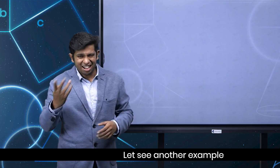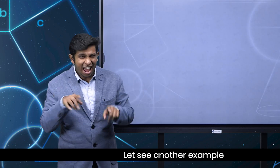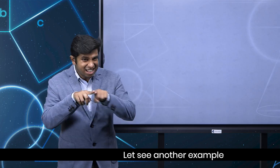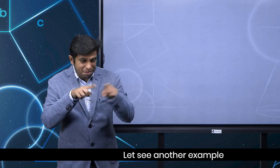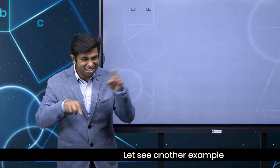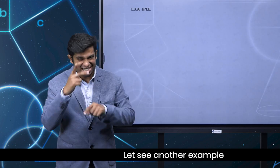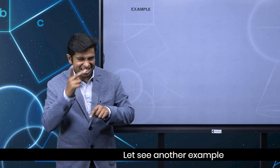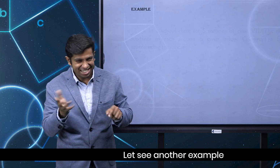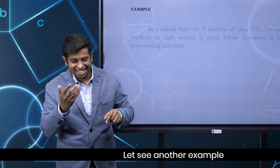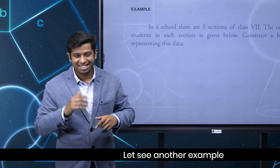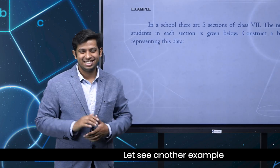Let us see another example.